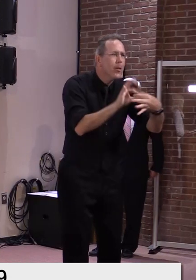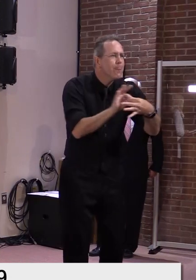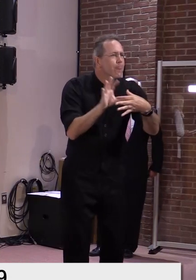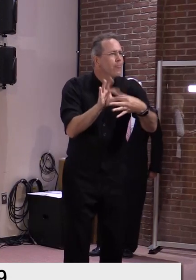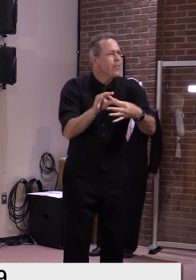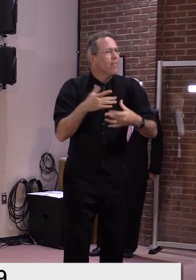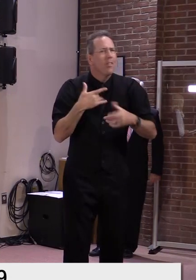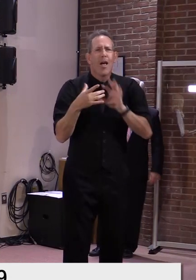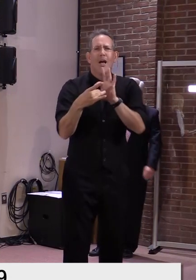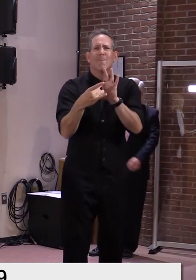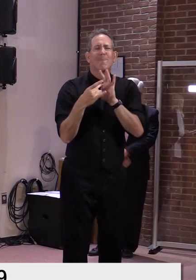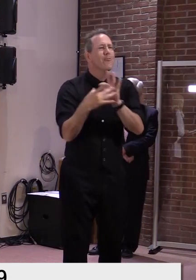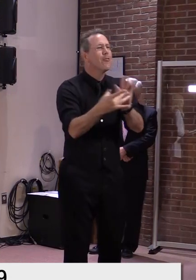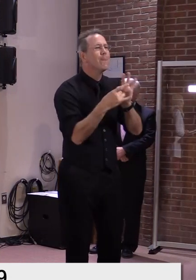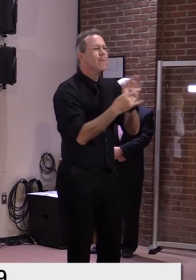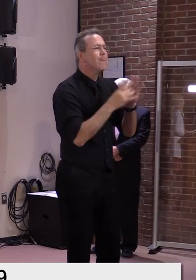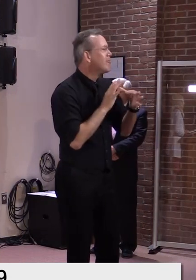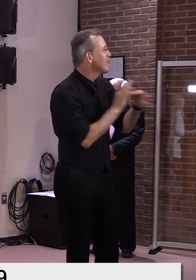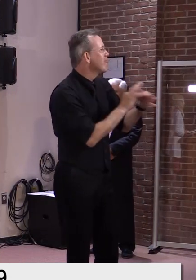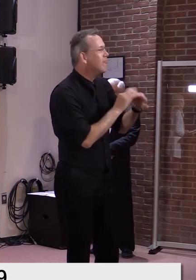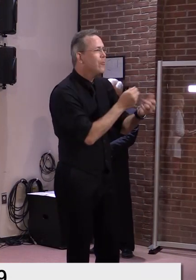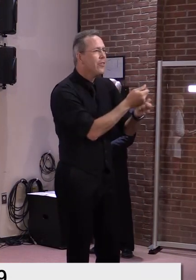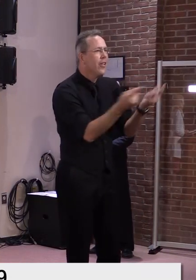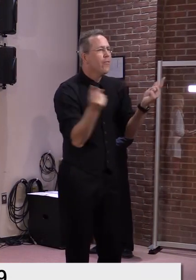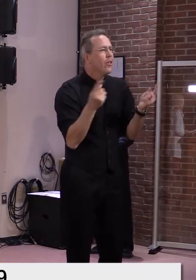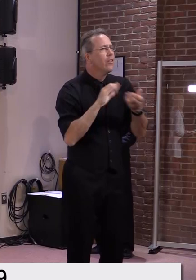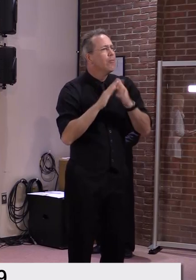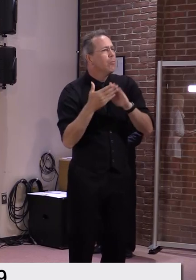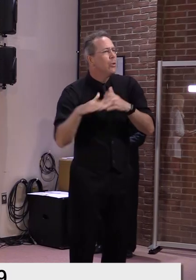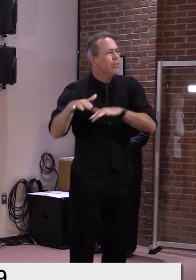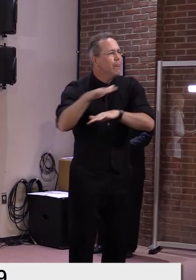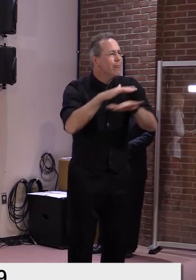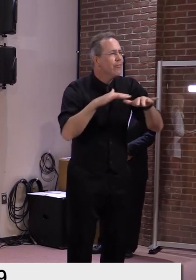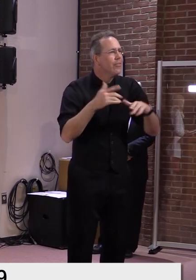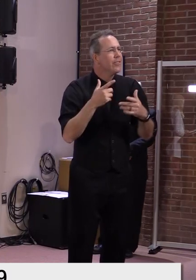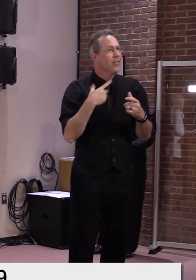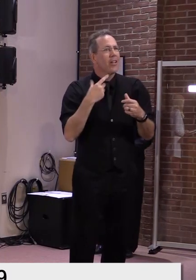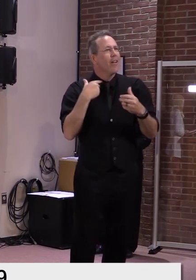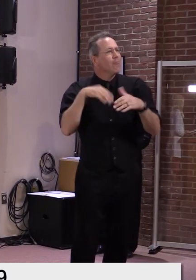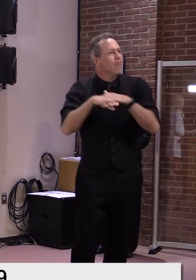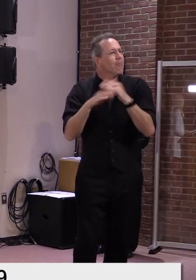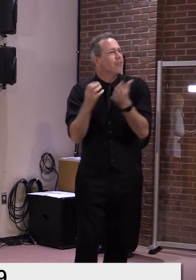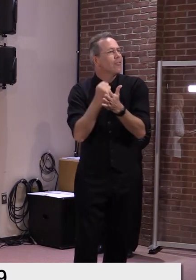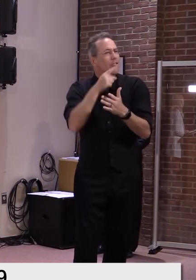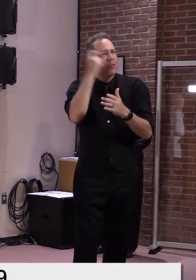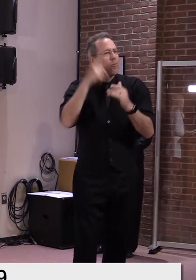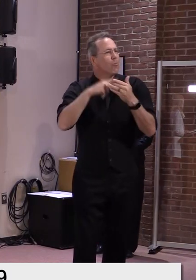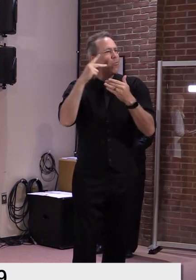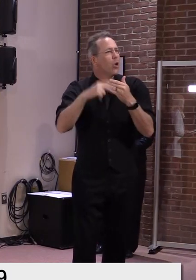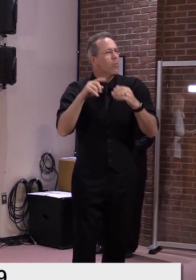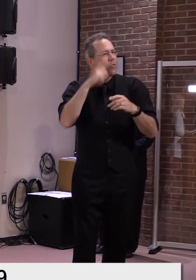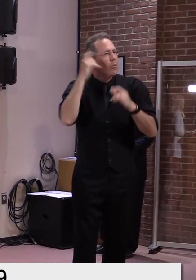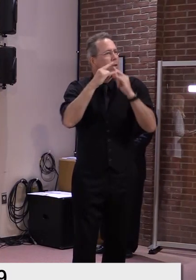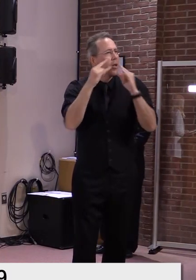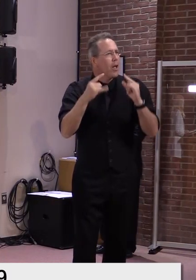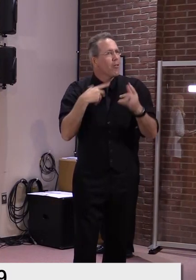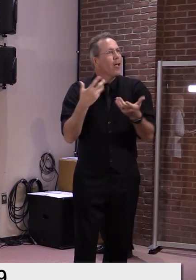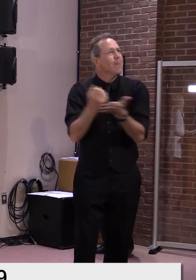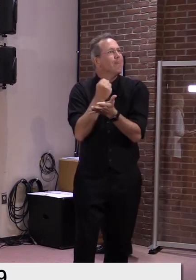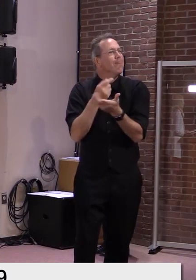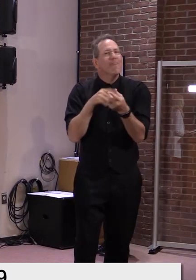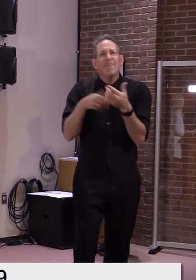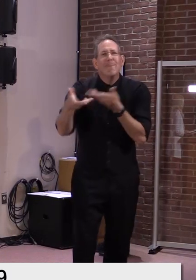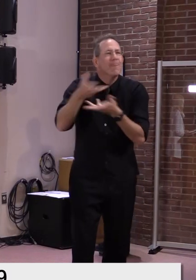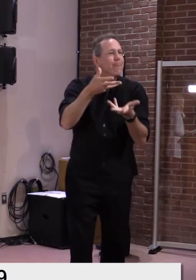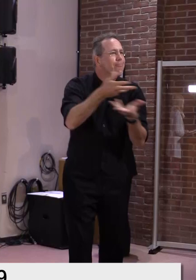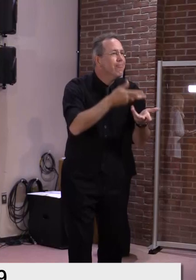community. Access to summer and community programs is key. Summer enrichment can also be a great place for